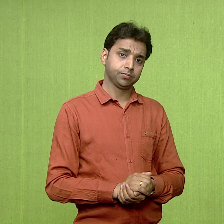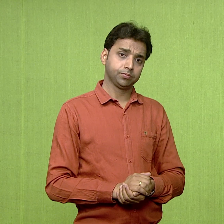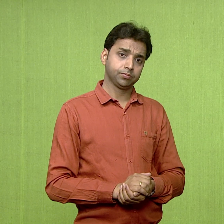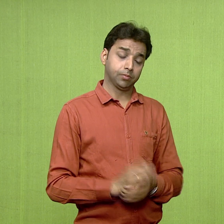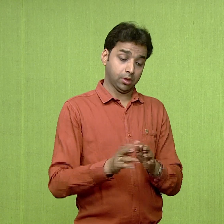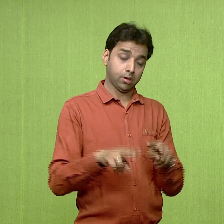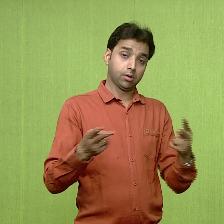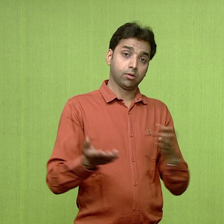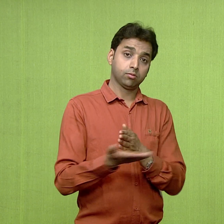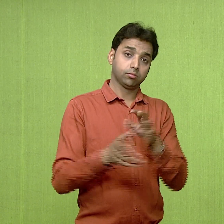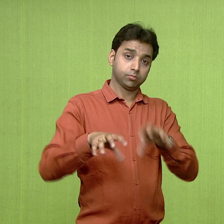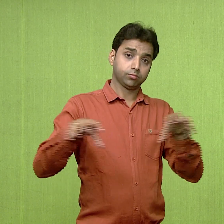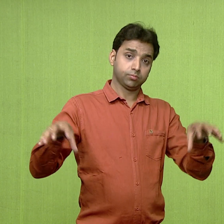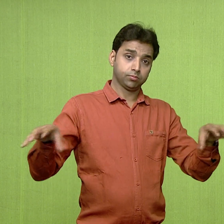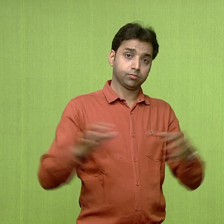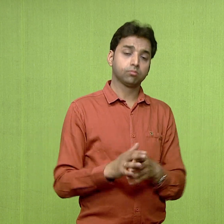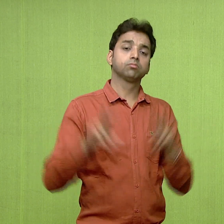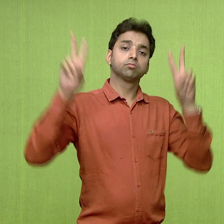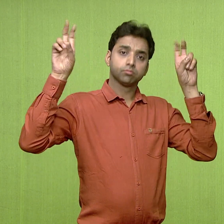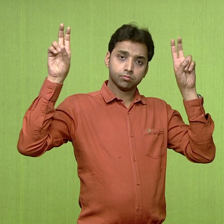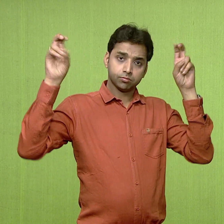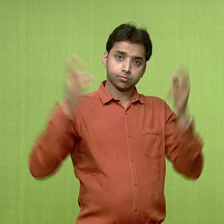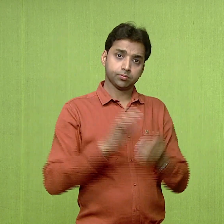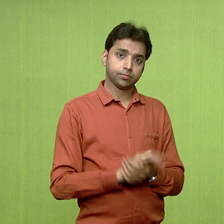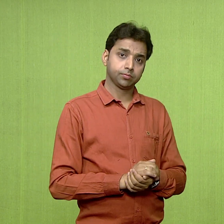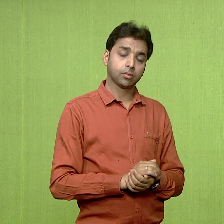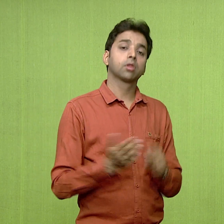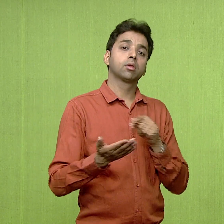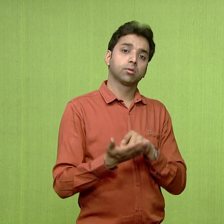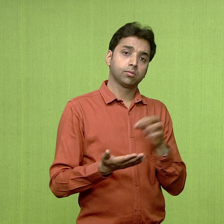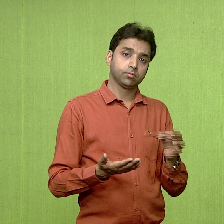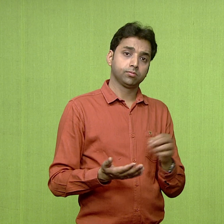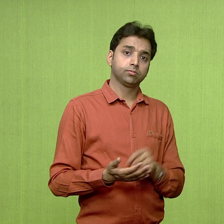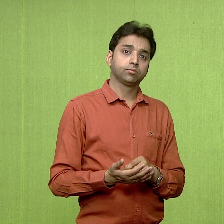Different branches of the subject like arithmetic,